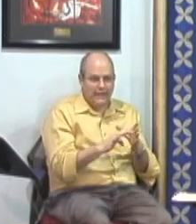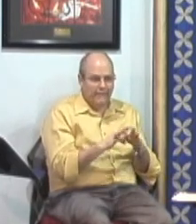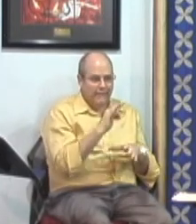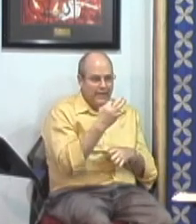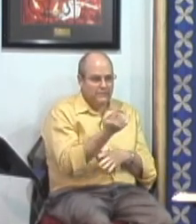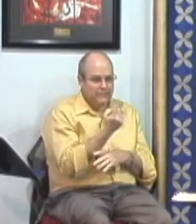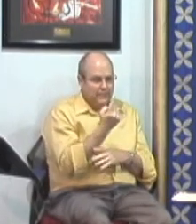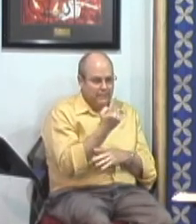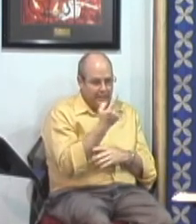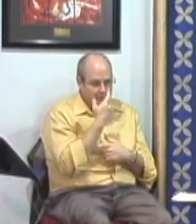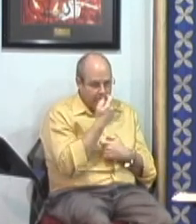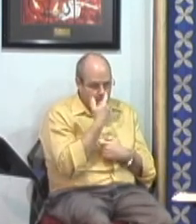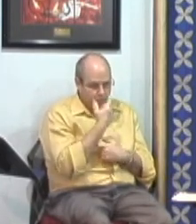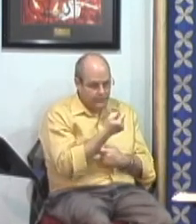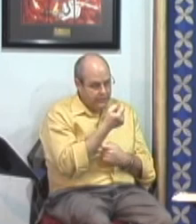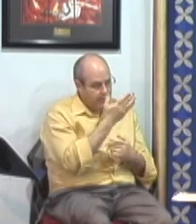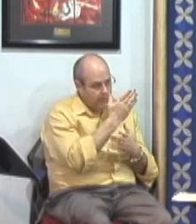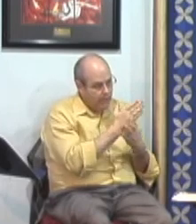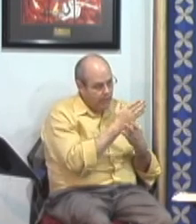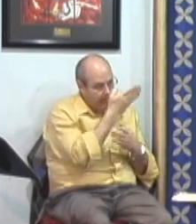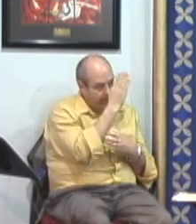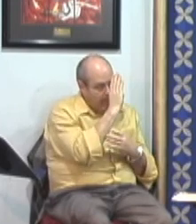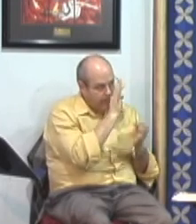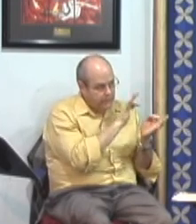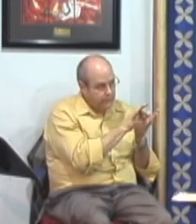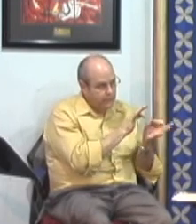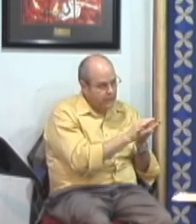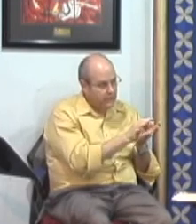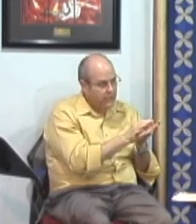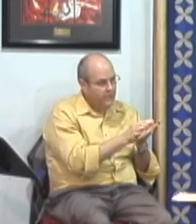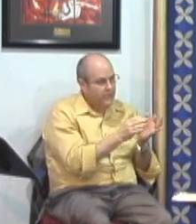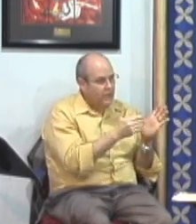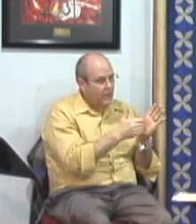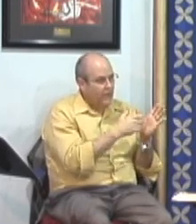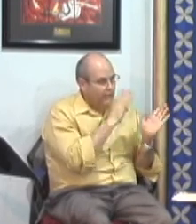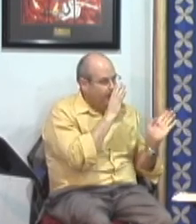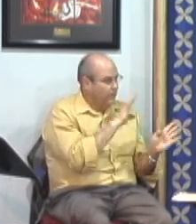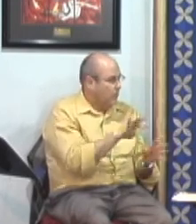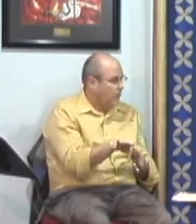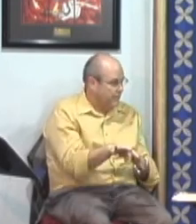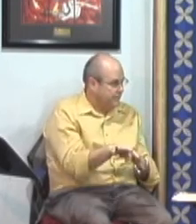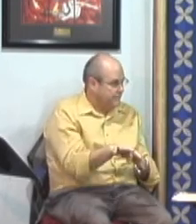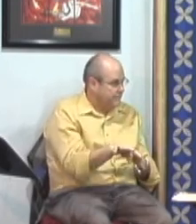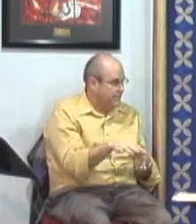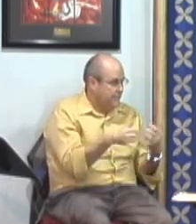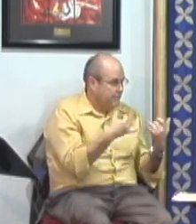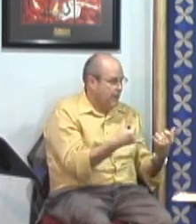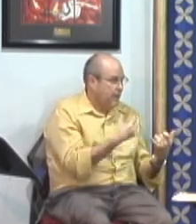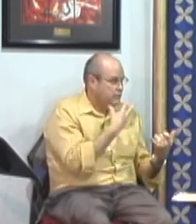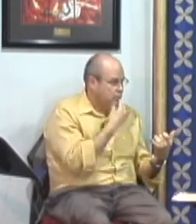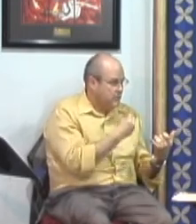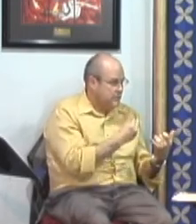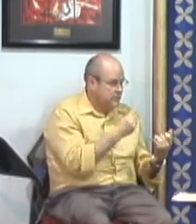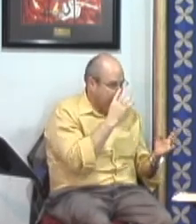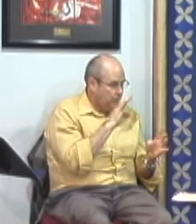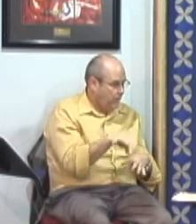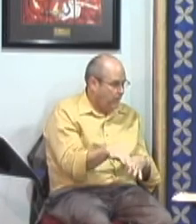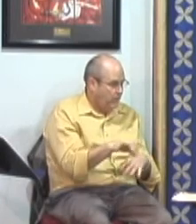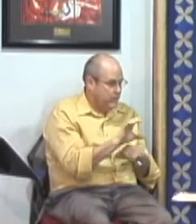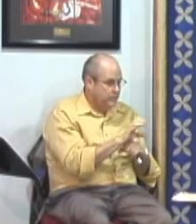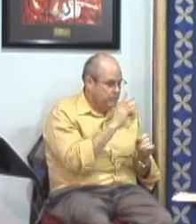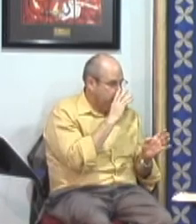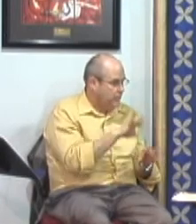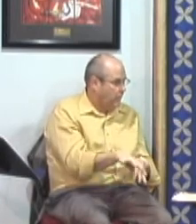very interesting in part of God's instruction that is ignored in modern Judaism and in the